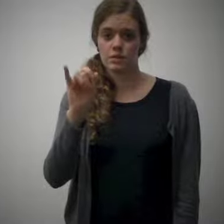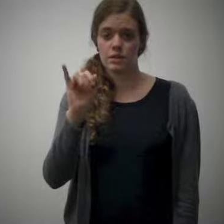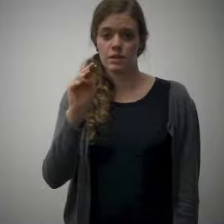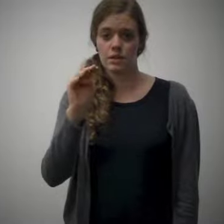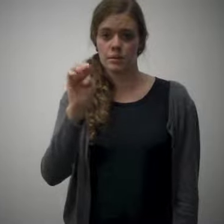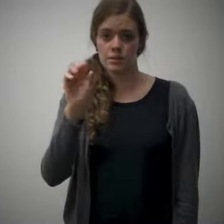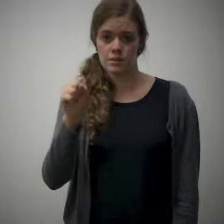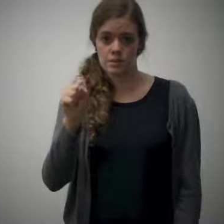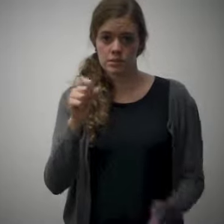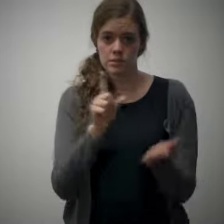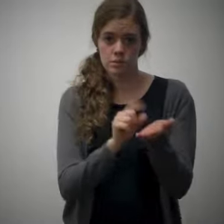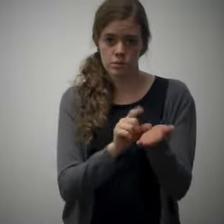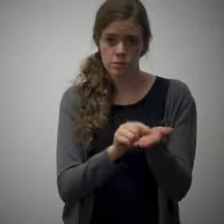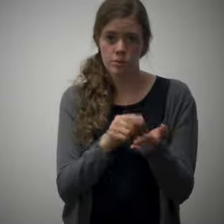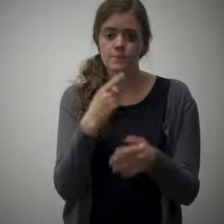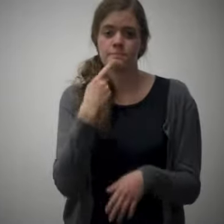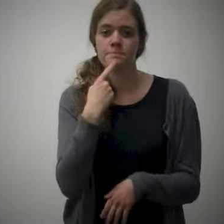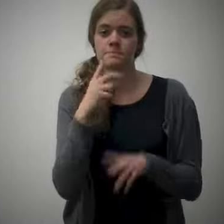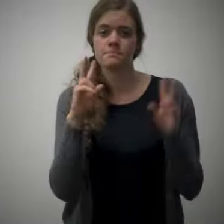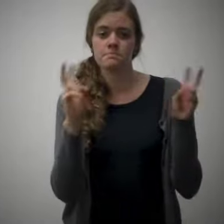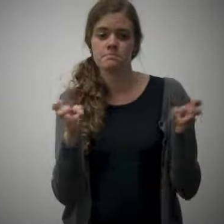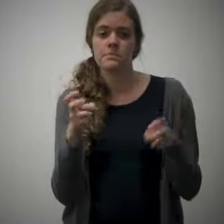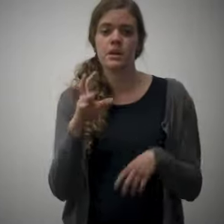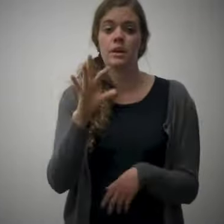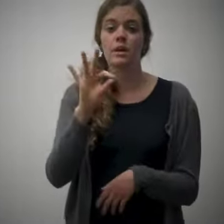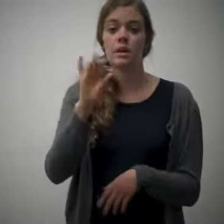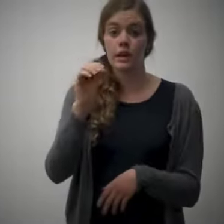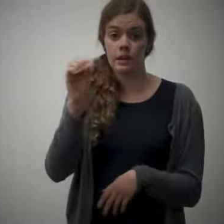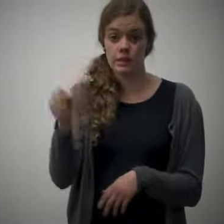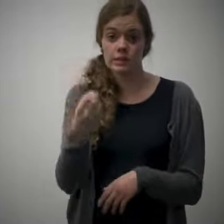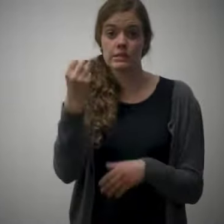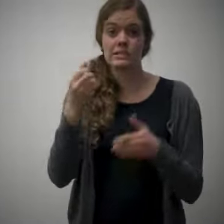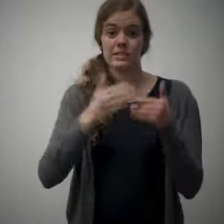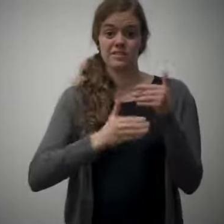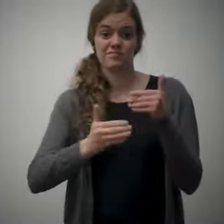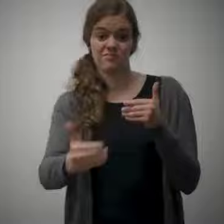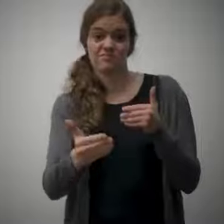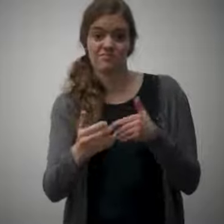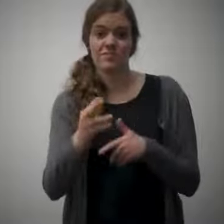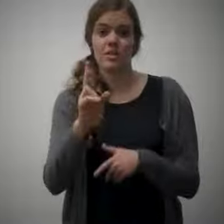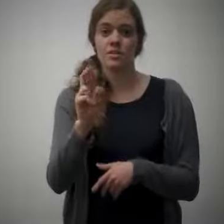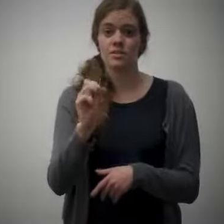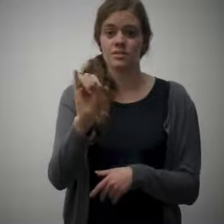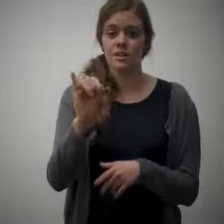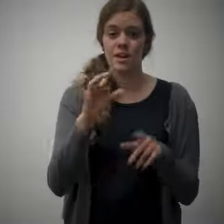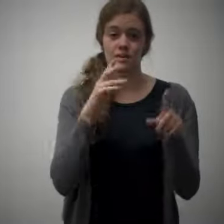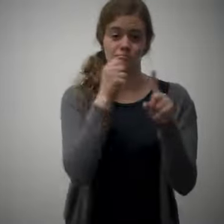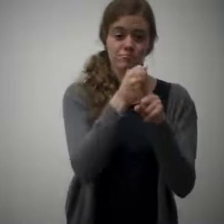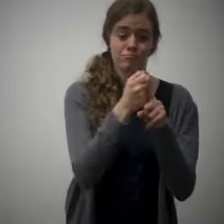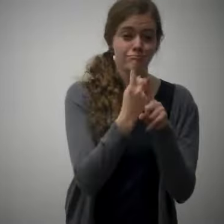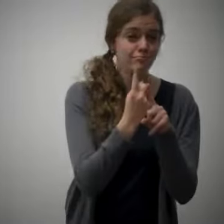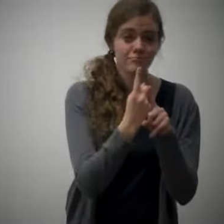The New York Times called RSI the epidemic of the 90s and beyond.